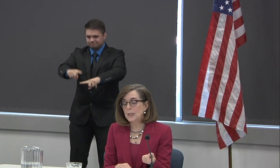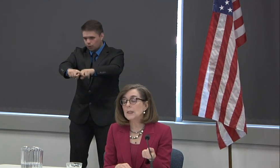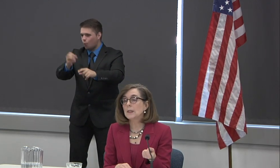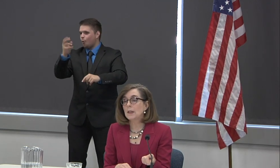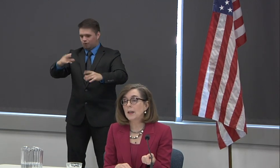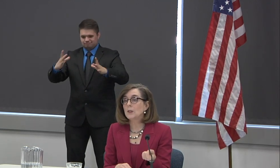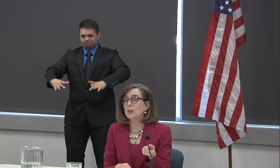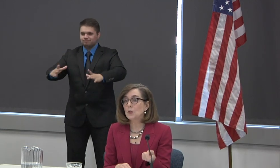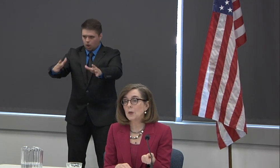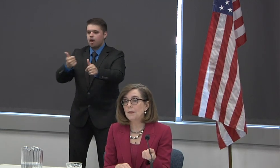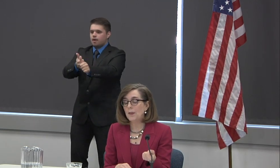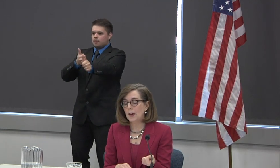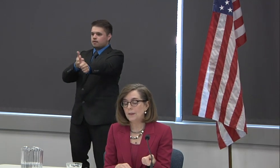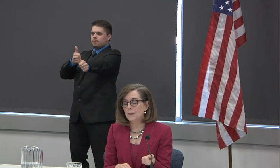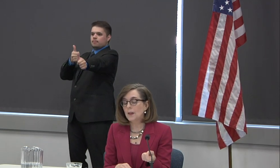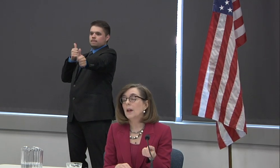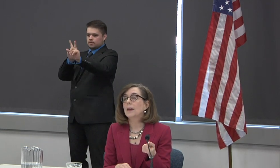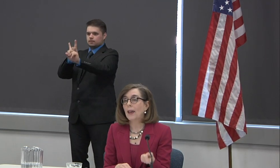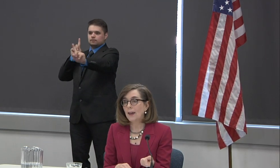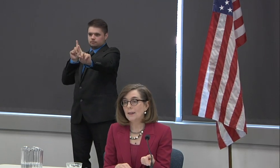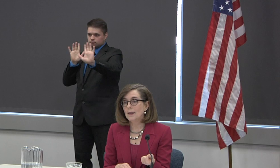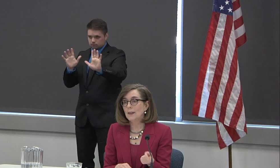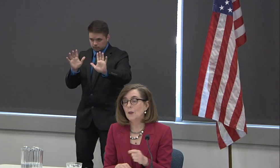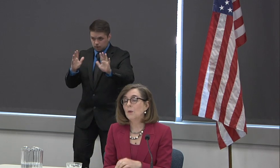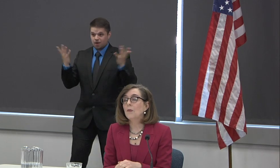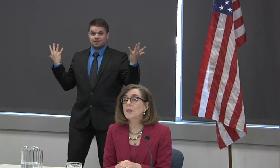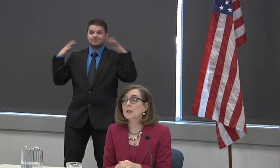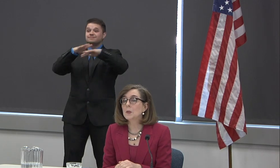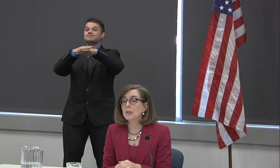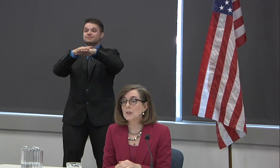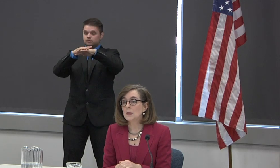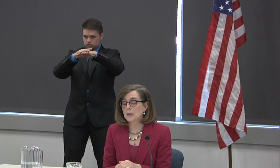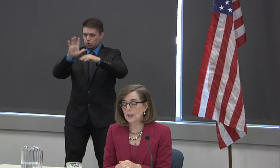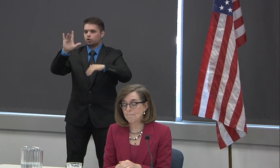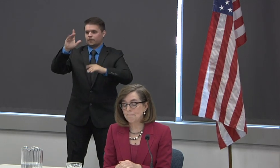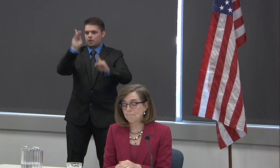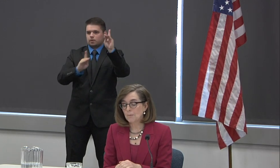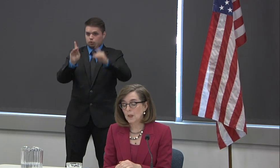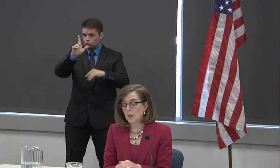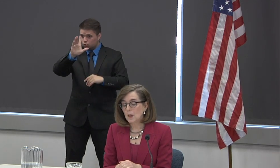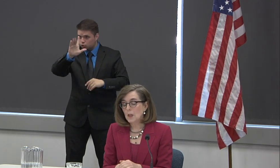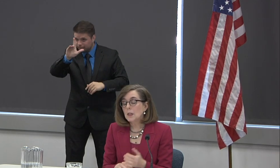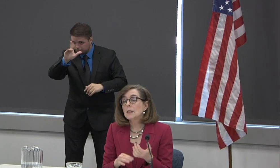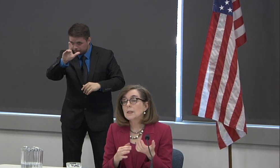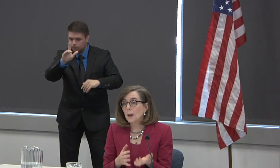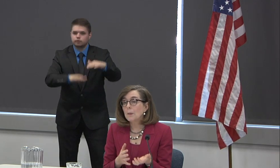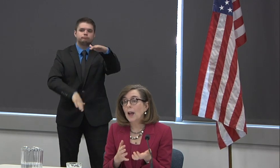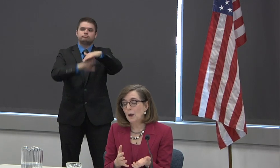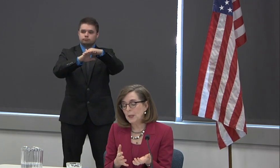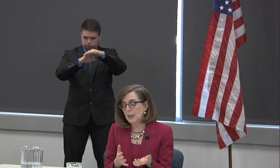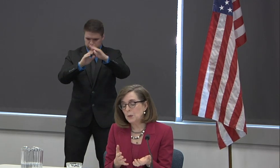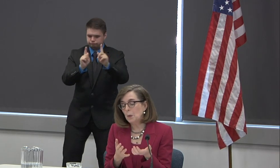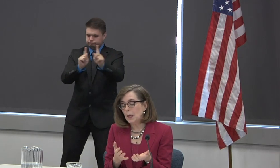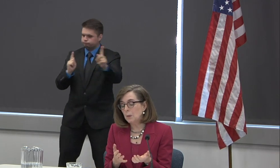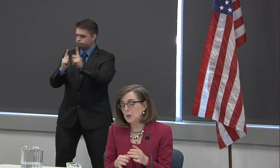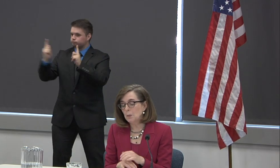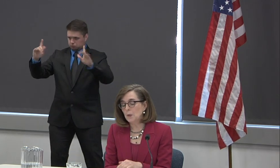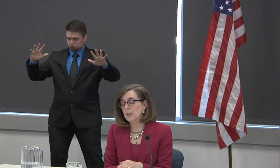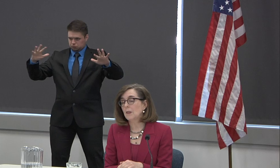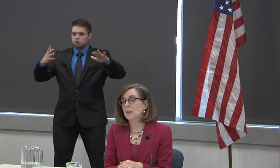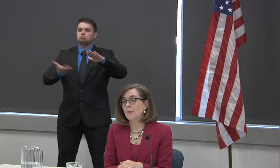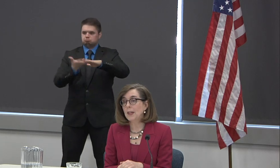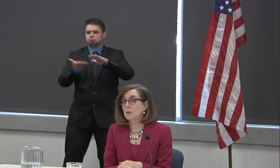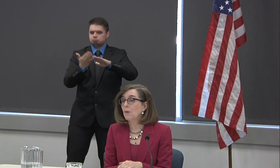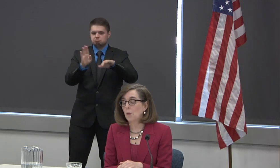increase in size to 25, again, with physical distancing. Some counties will be able to move into